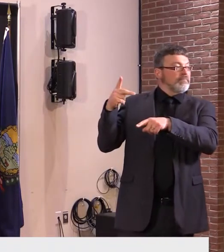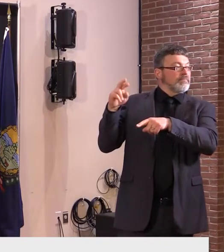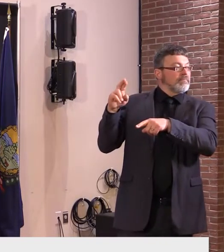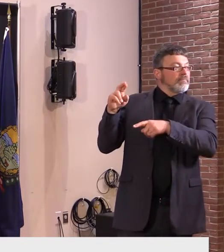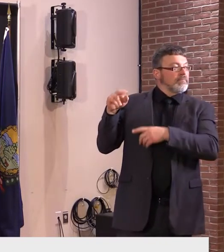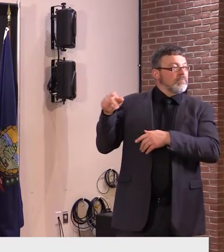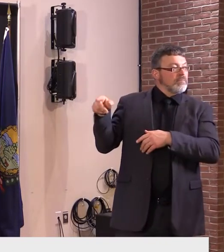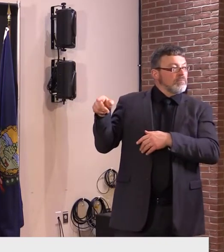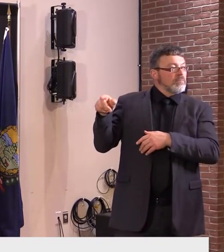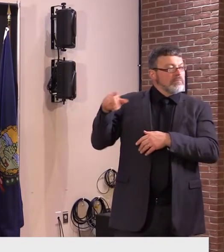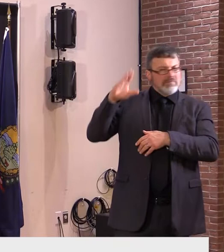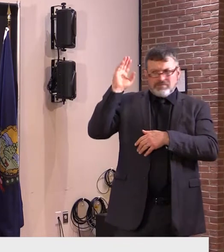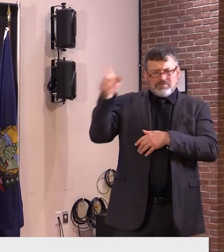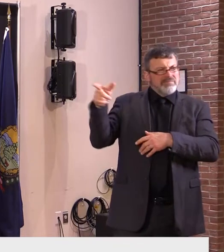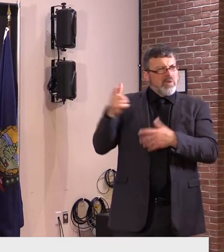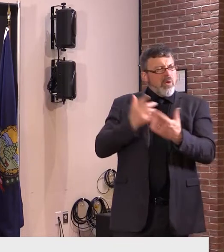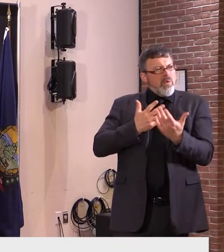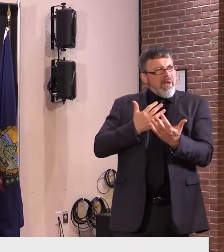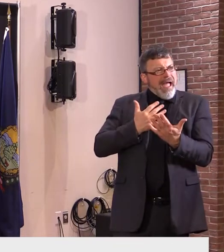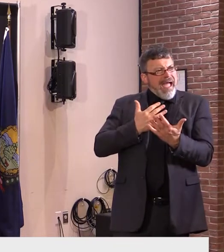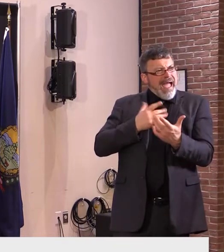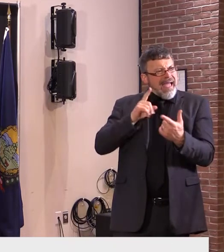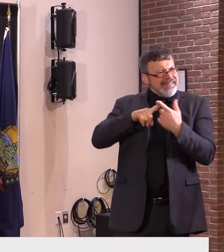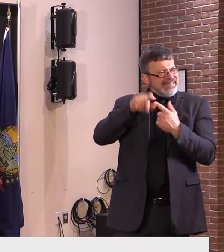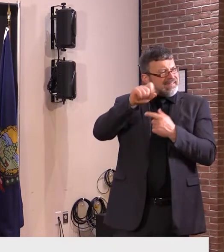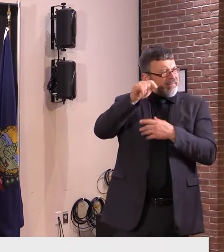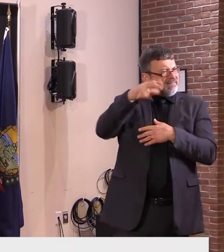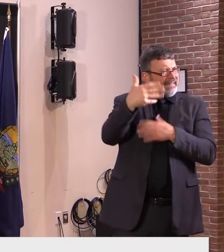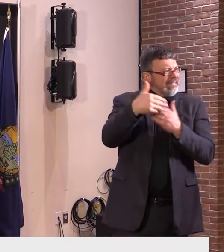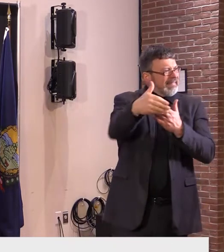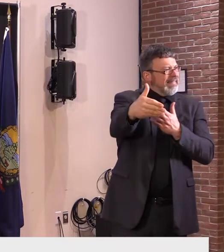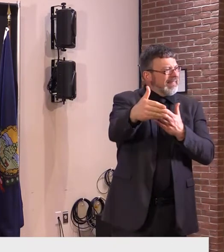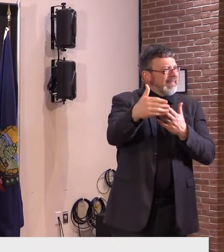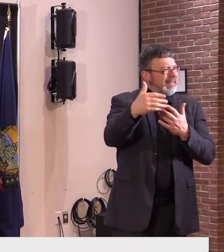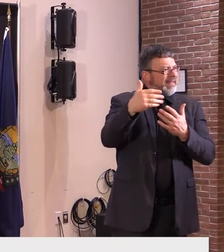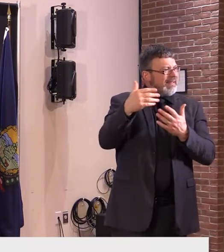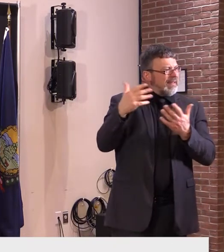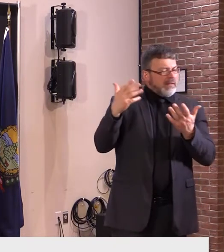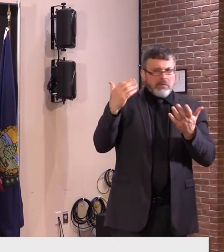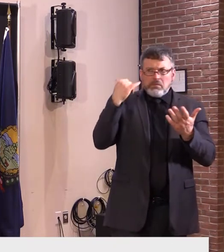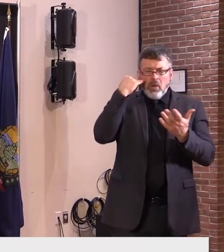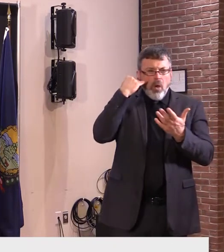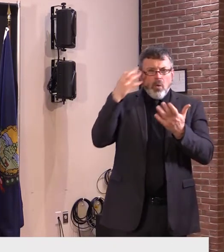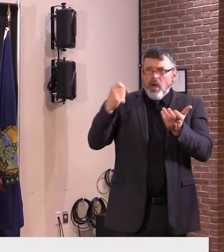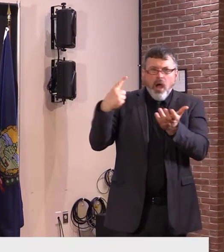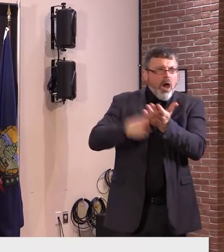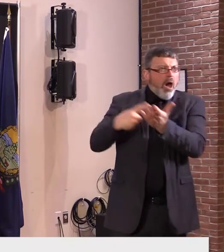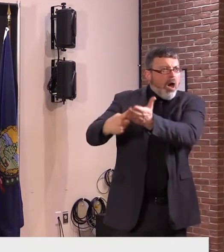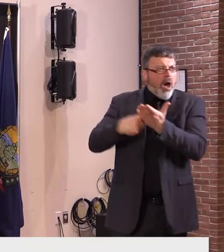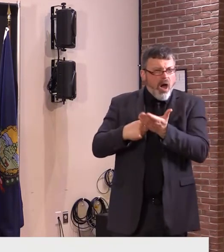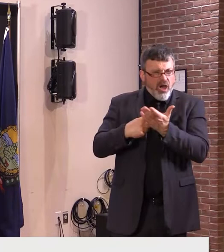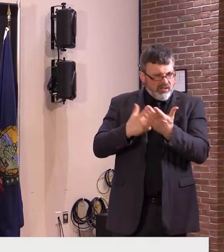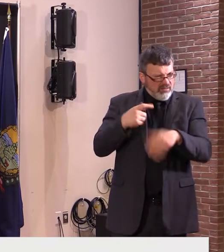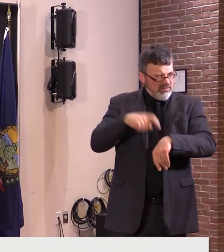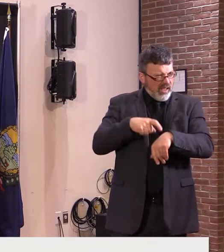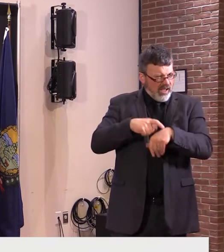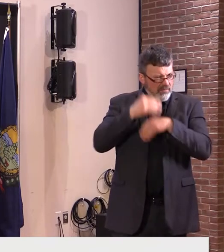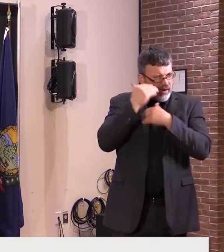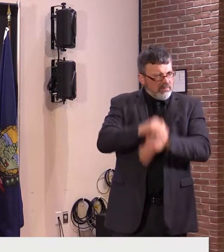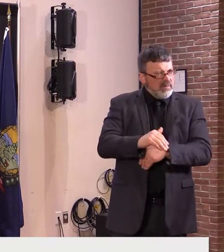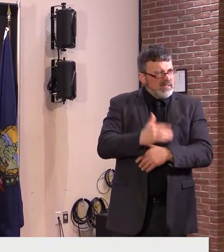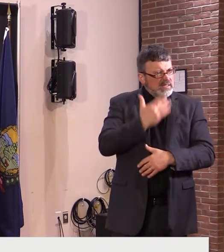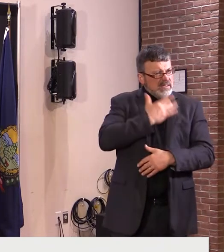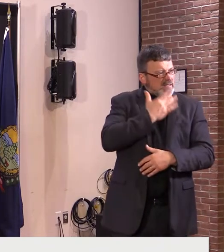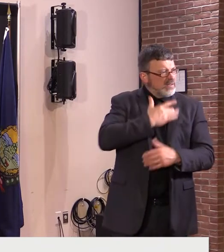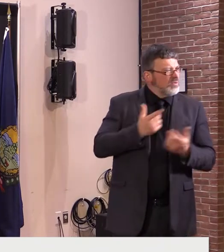you debate them? We'll see. You know, we'll see if there's a legitimate candidate that surfaces.